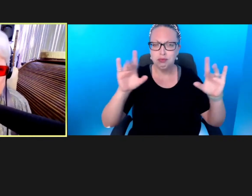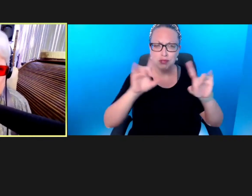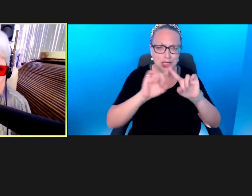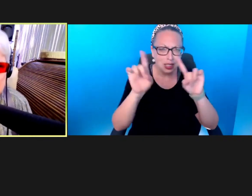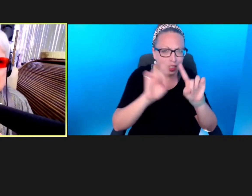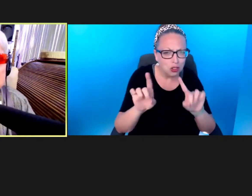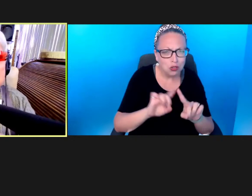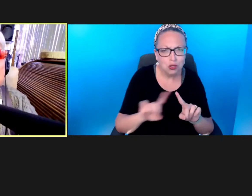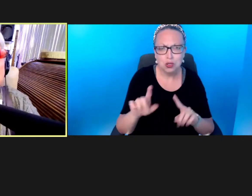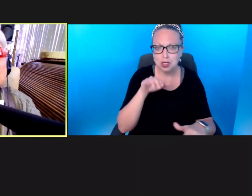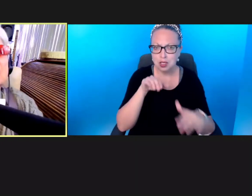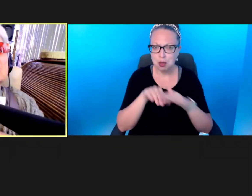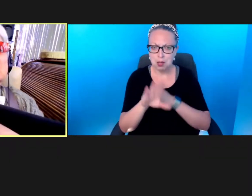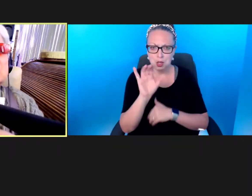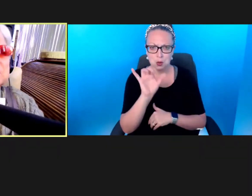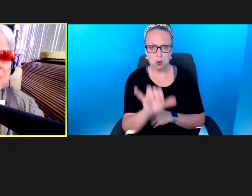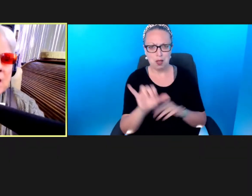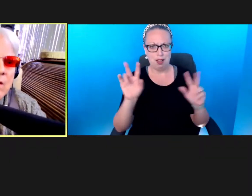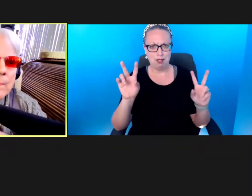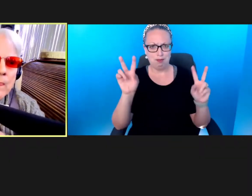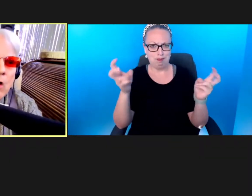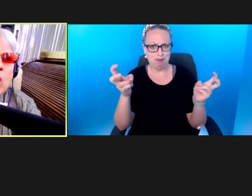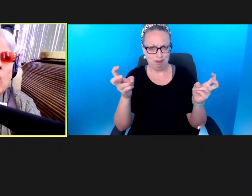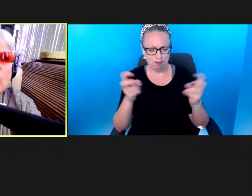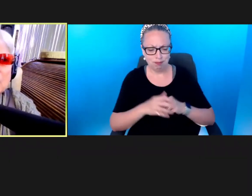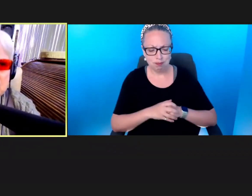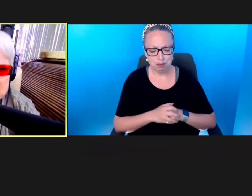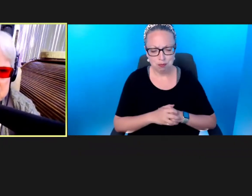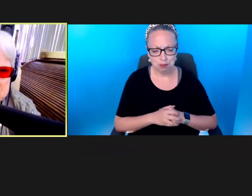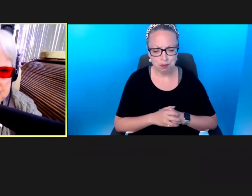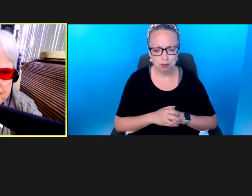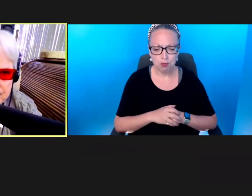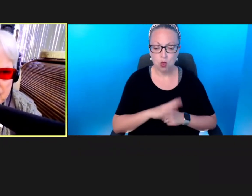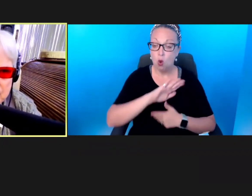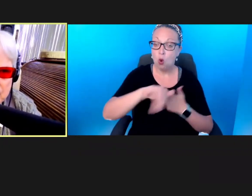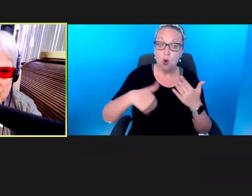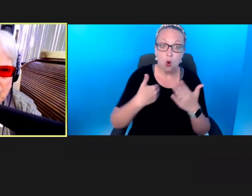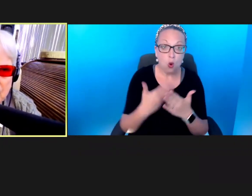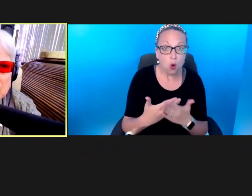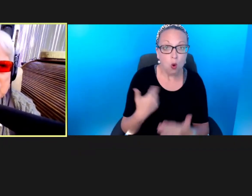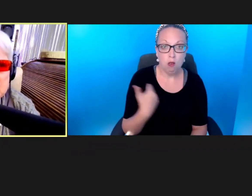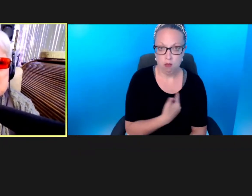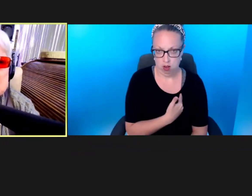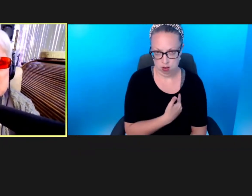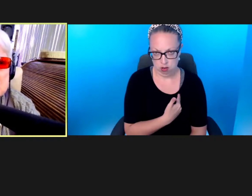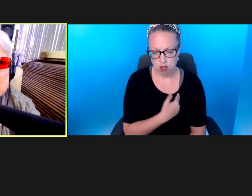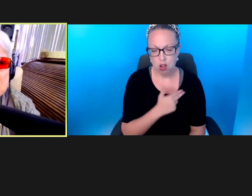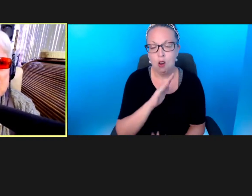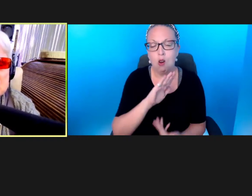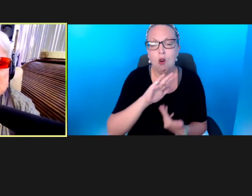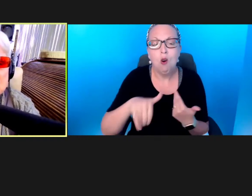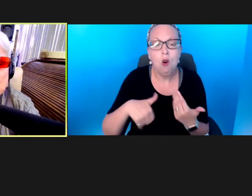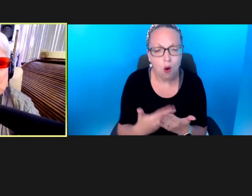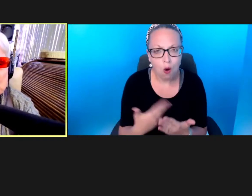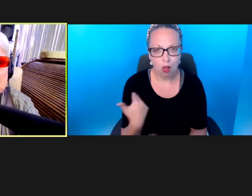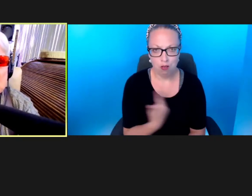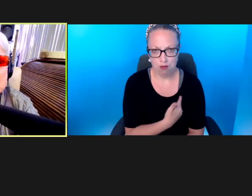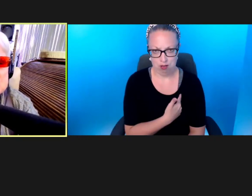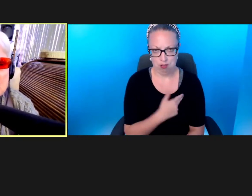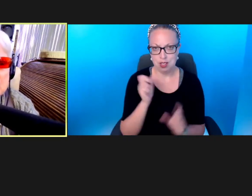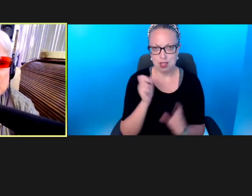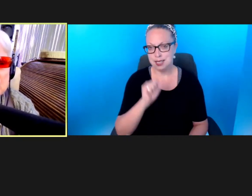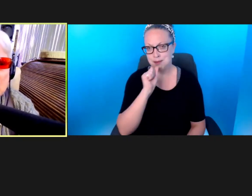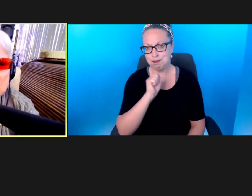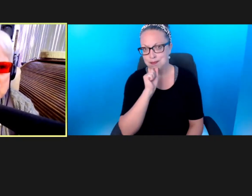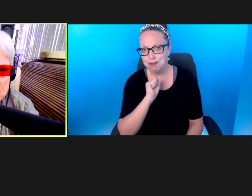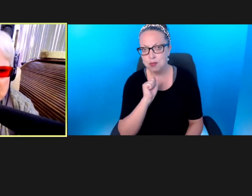into that condition. All of us can deal with